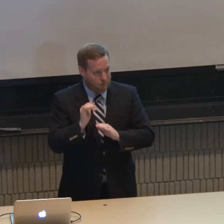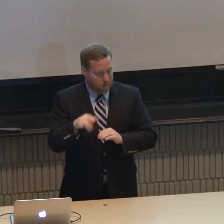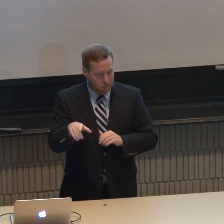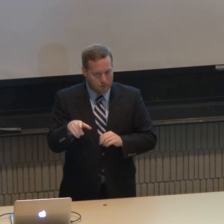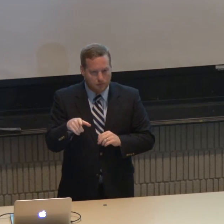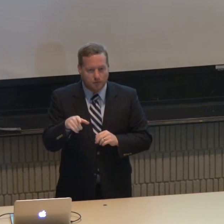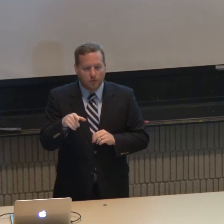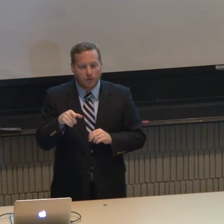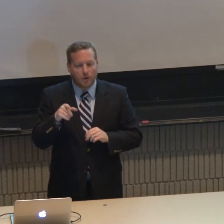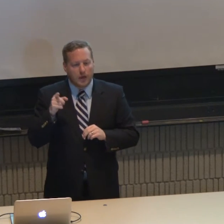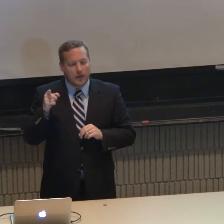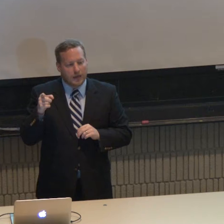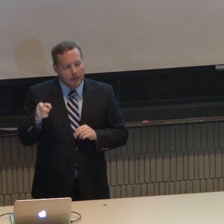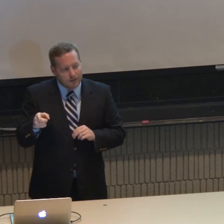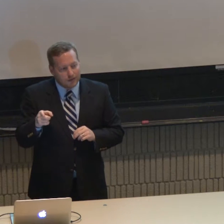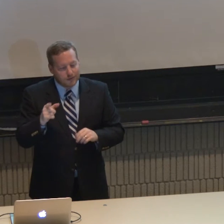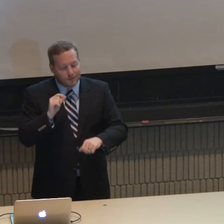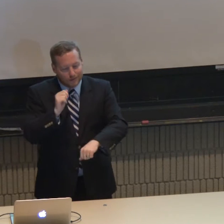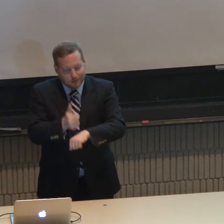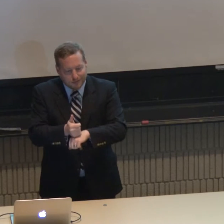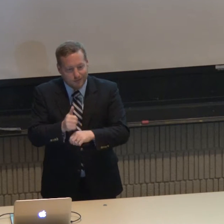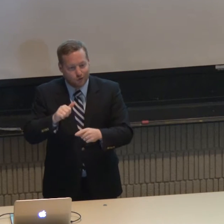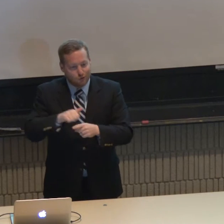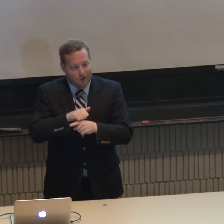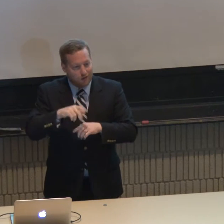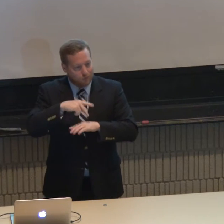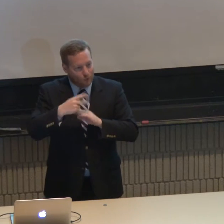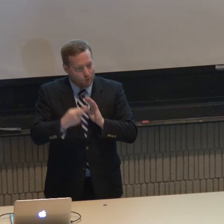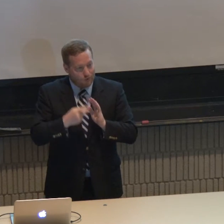And there's a gentleman there who has had repeated grants.